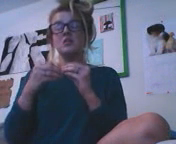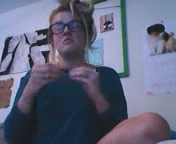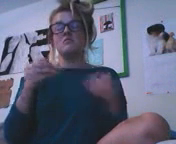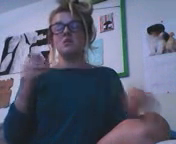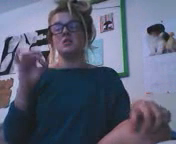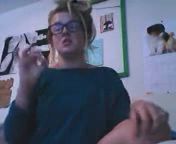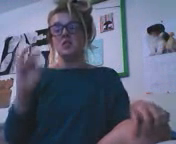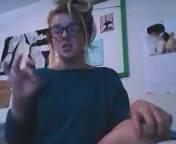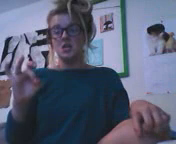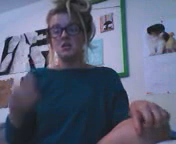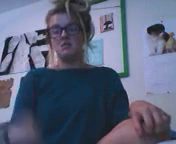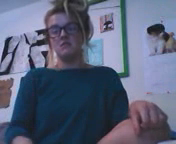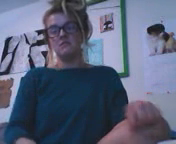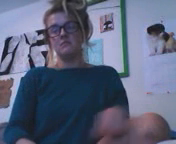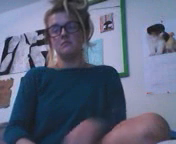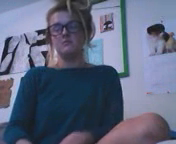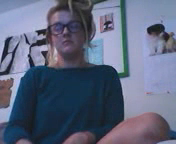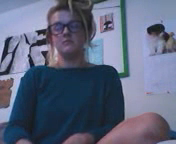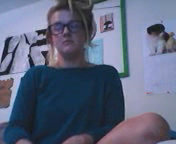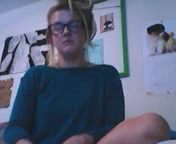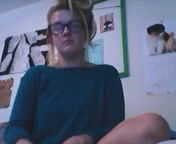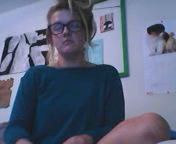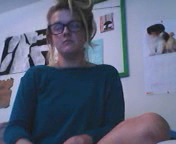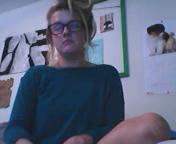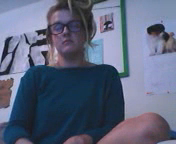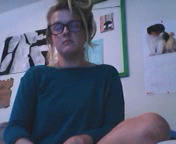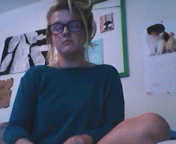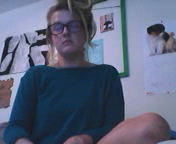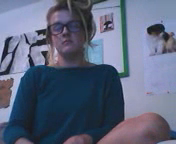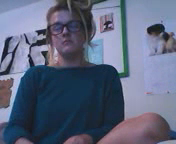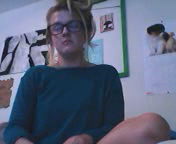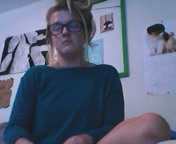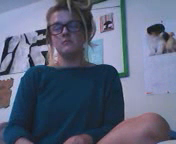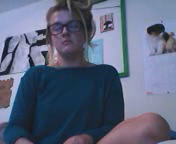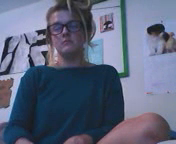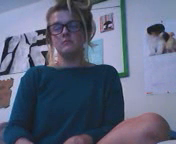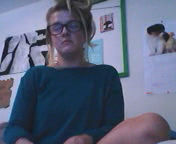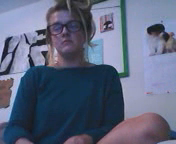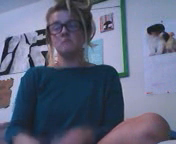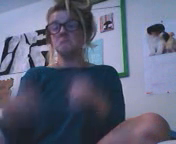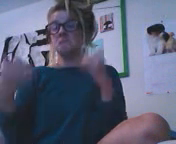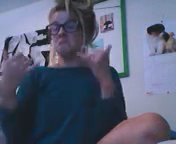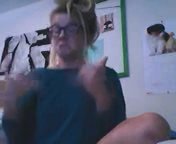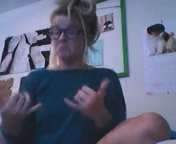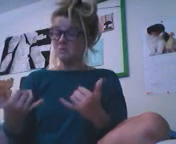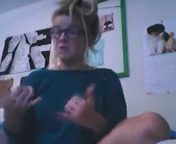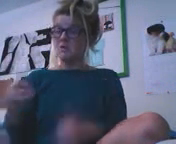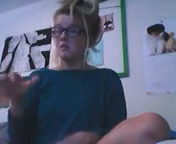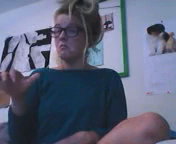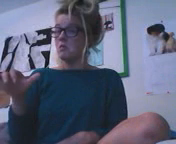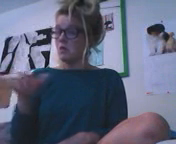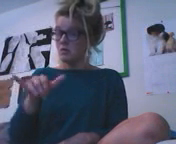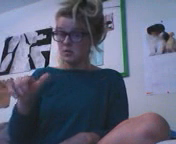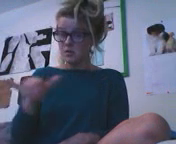2. And now that we have the same number of each type of atom on the left side of our reaction arrow and the right side